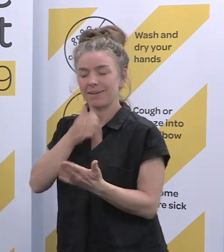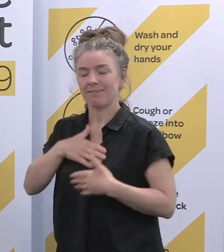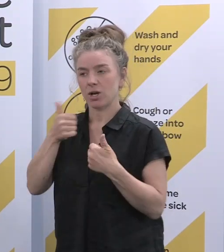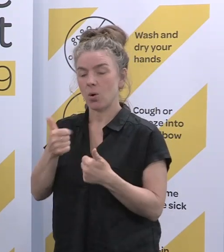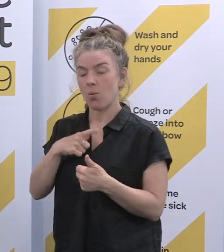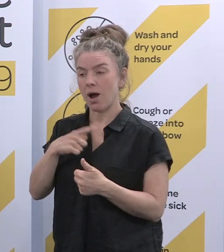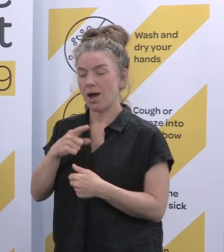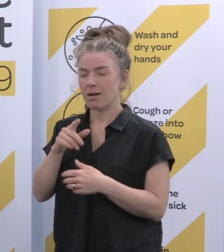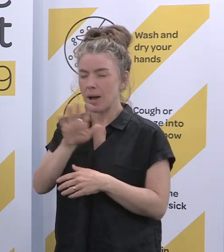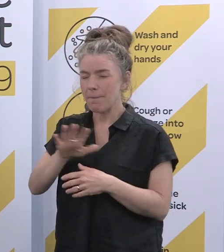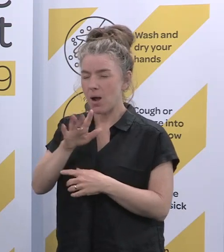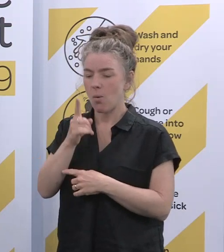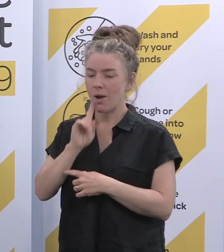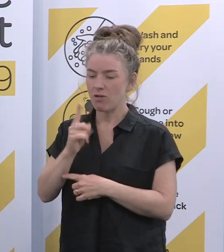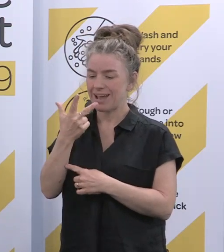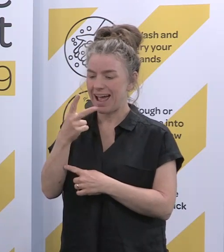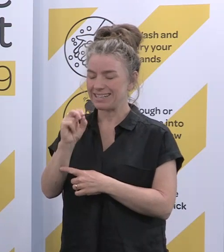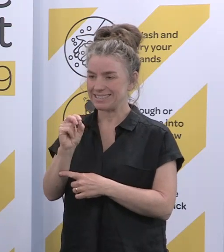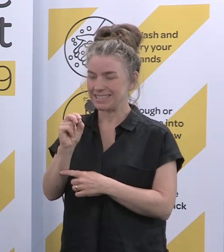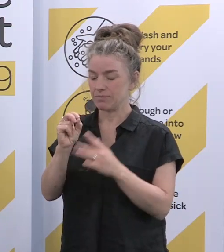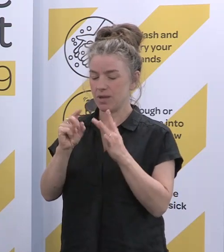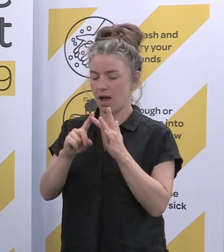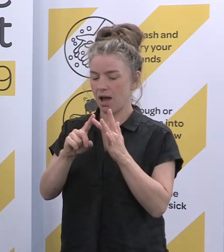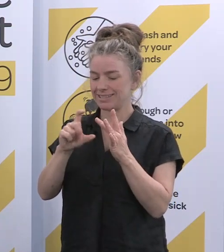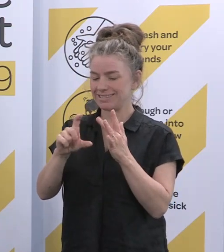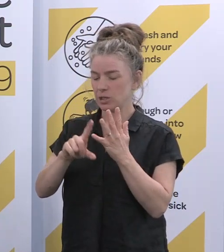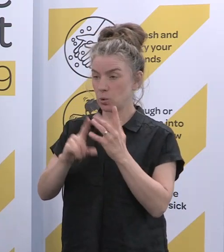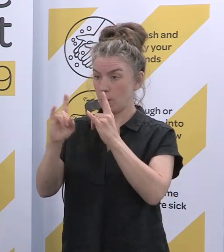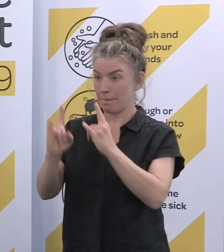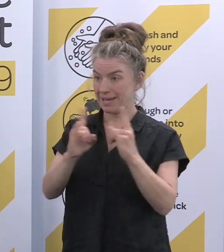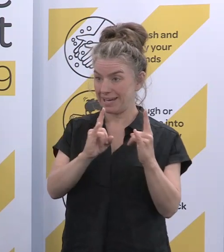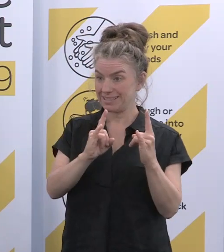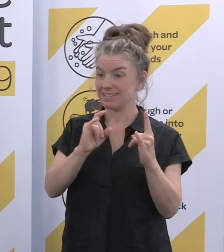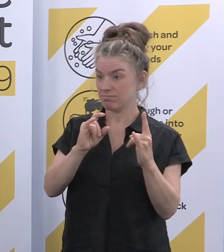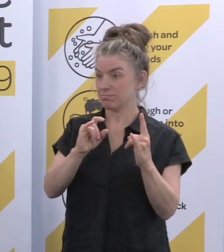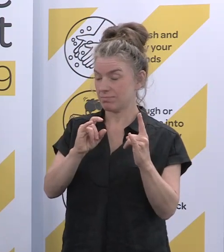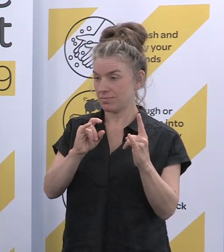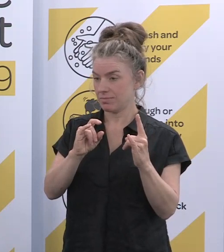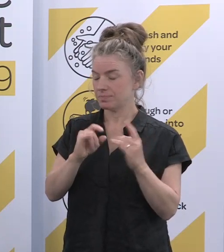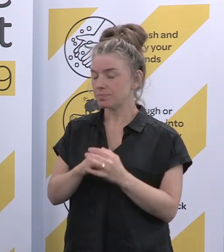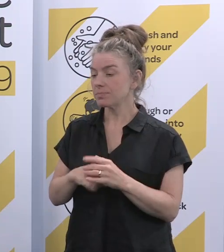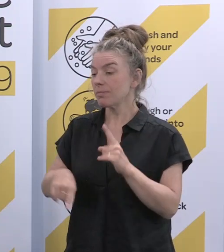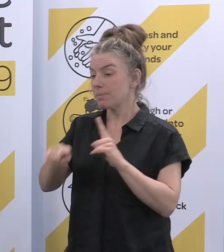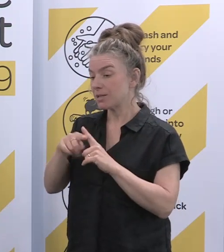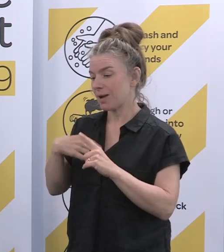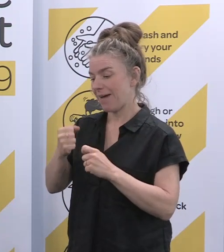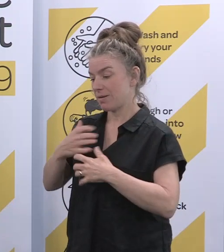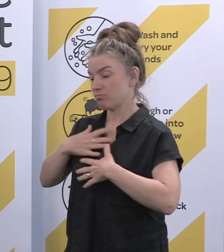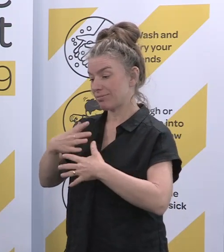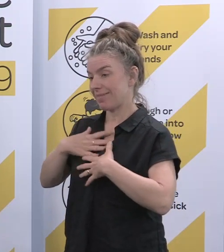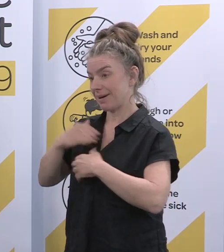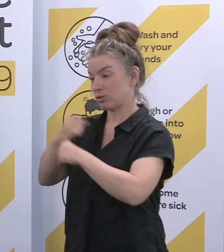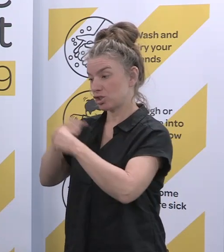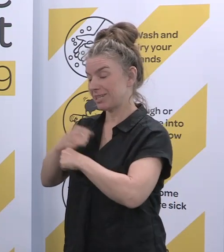around 180 ICU beds as it is fully staffed, and the ability to at least, with our current ventilator capacity,